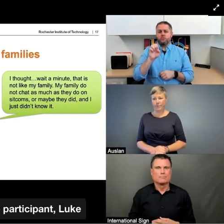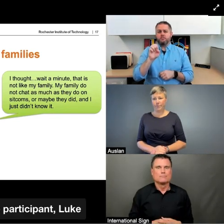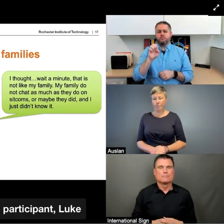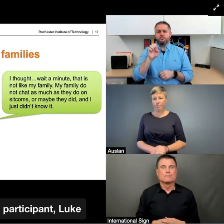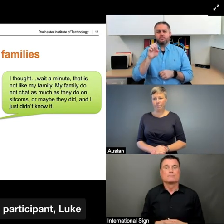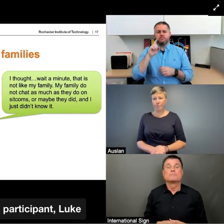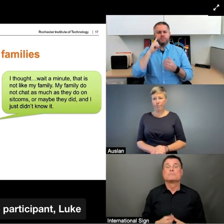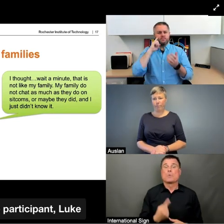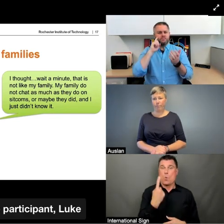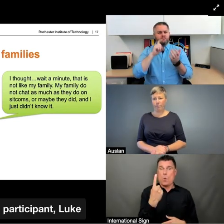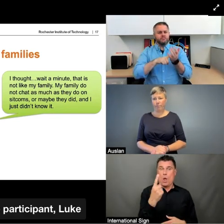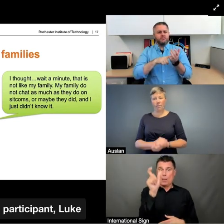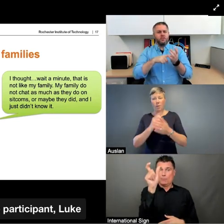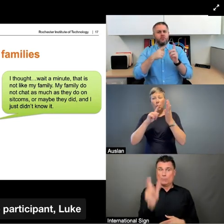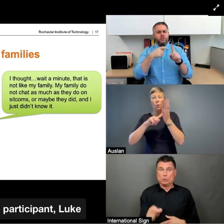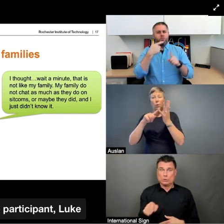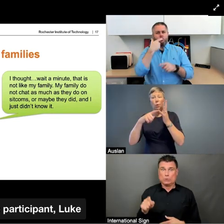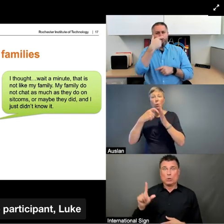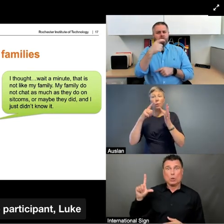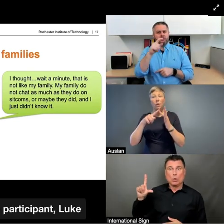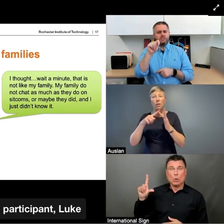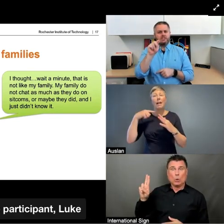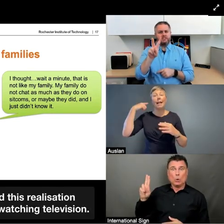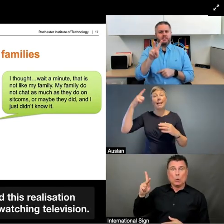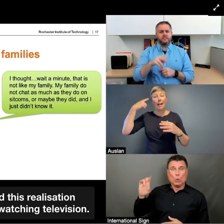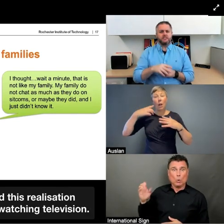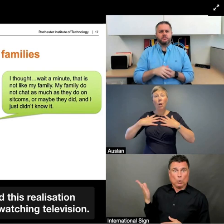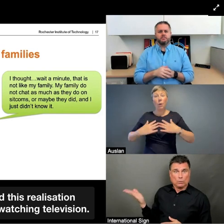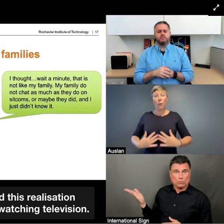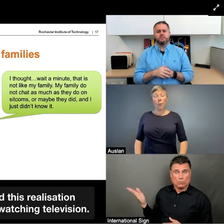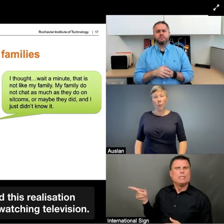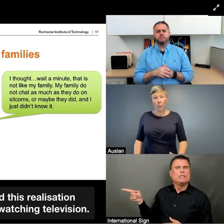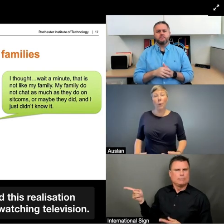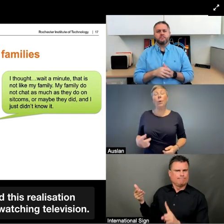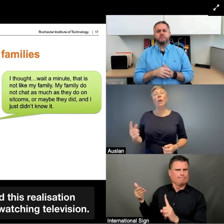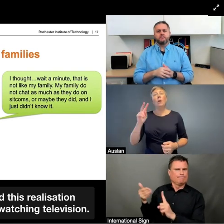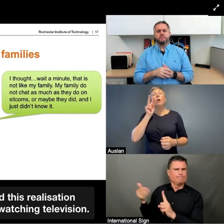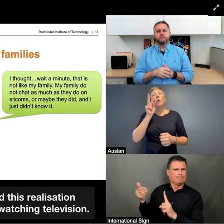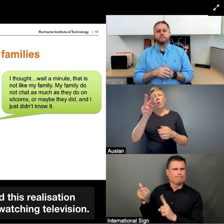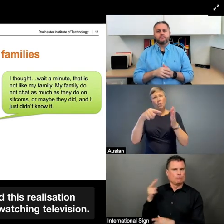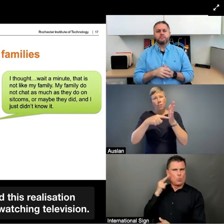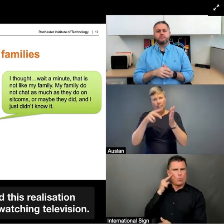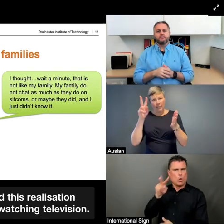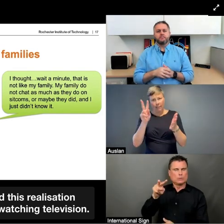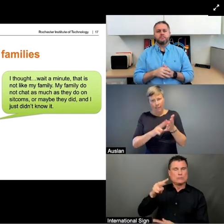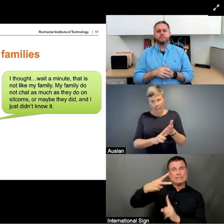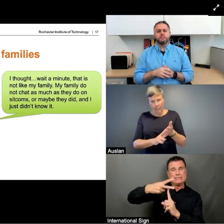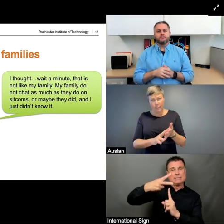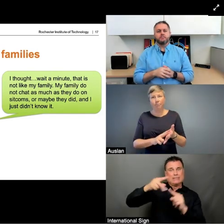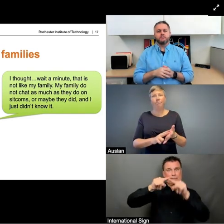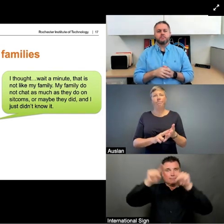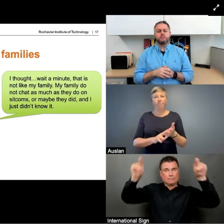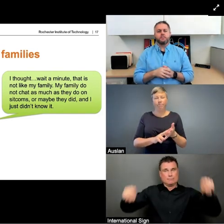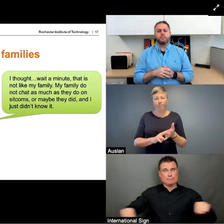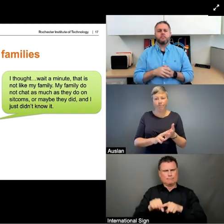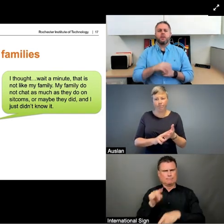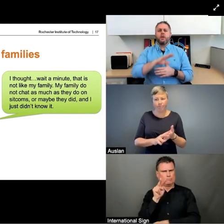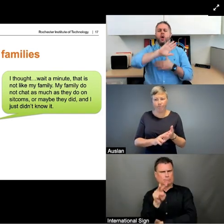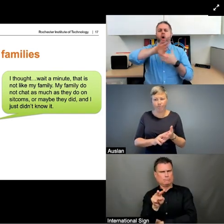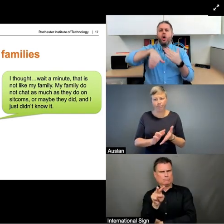One participant, Luke, had this realization from watching television.